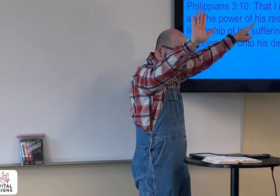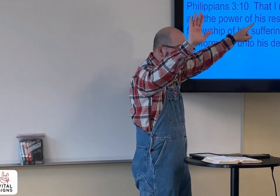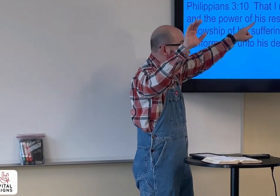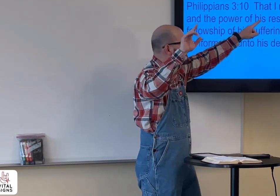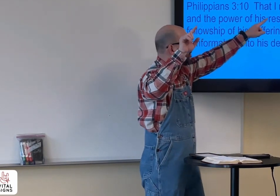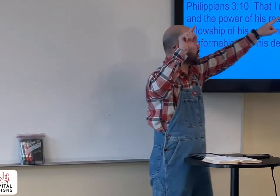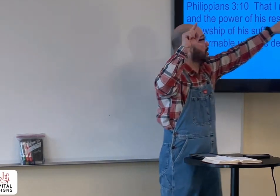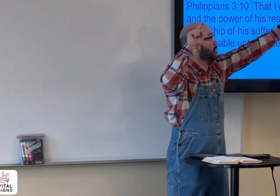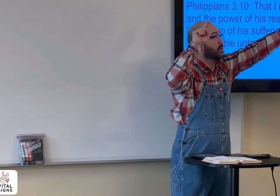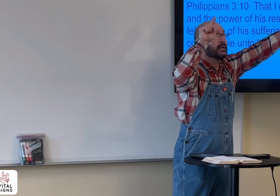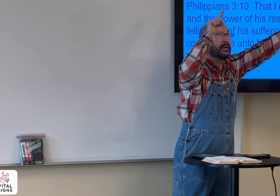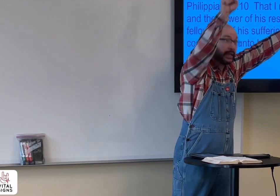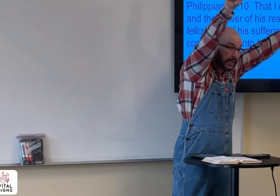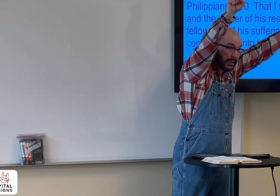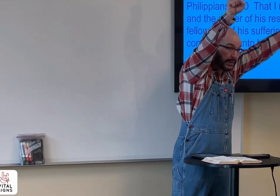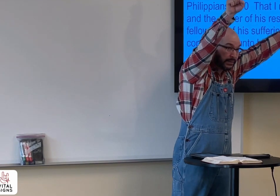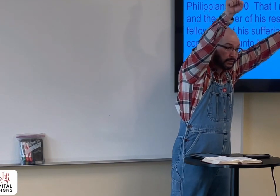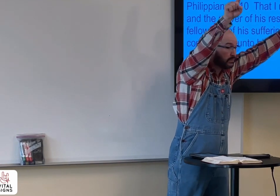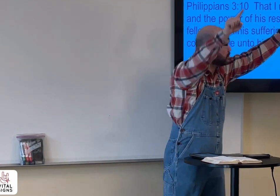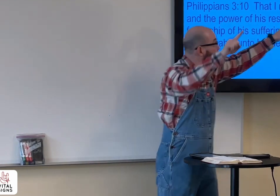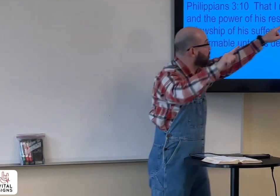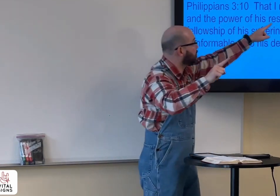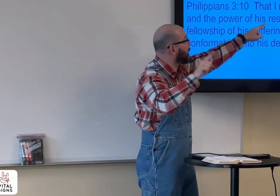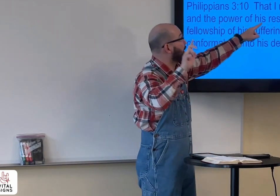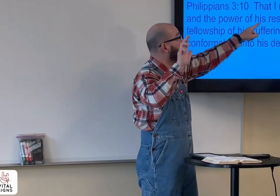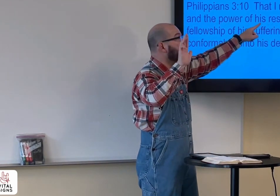His resurrection. That's Him.